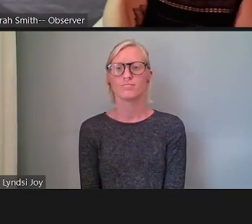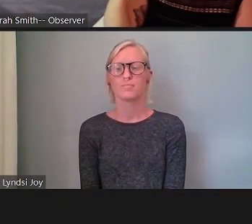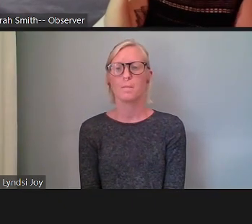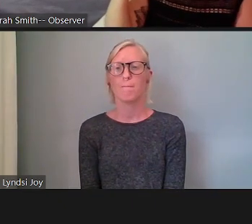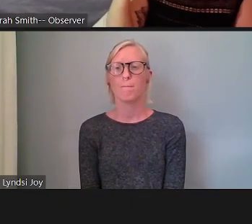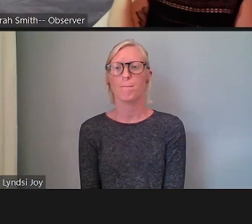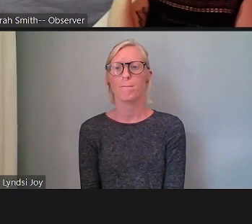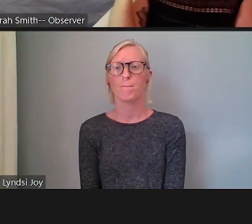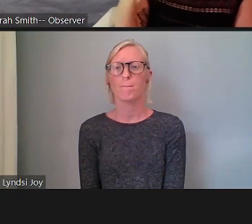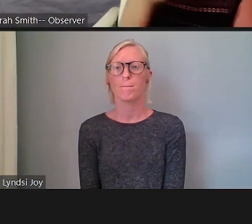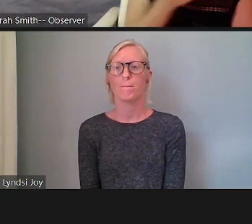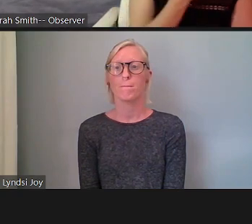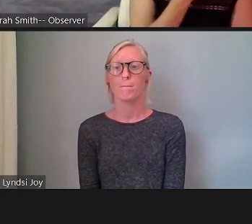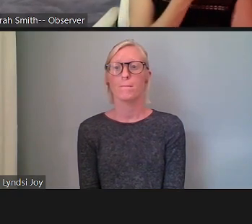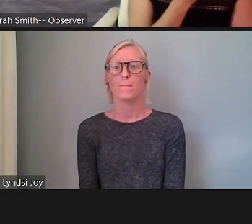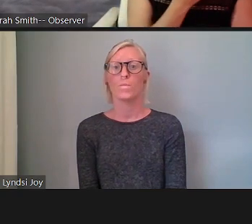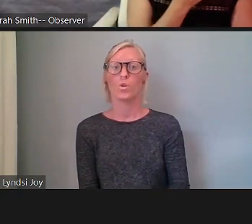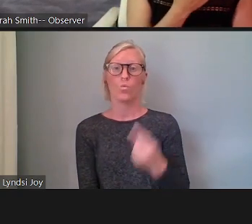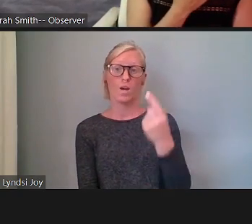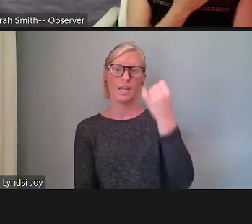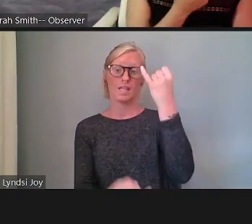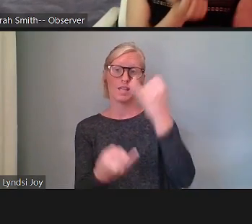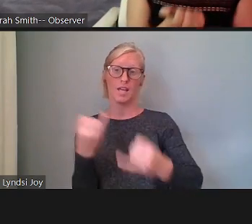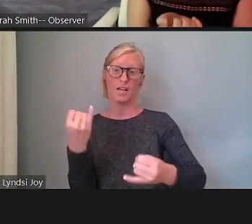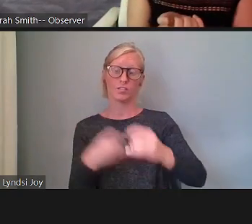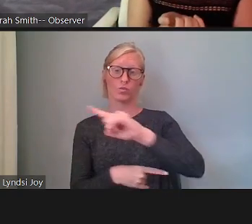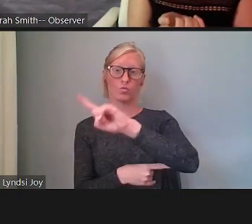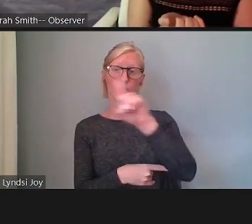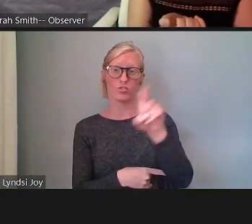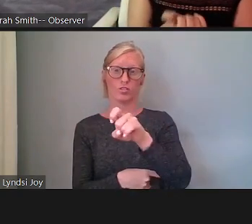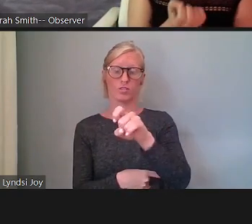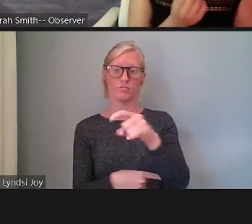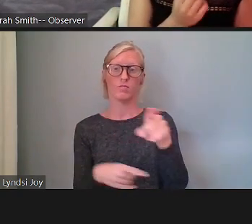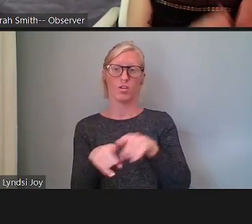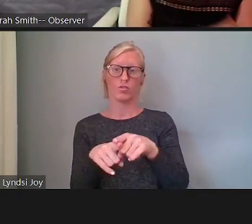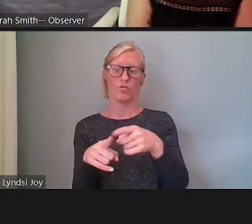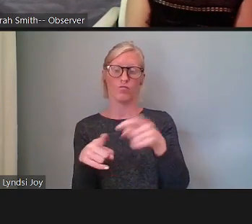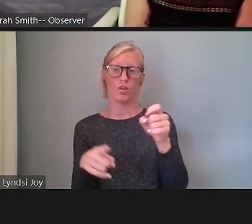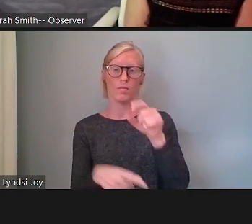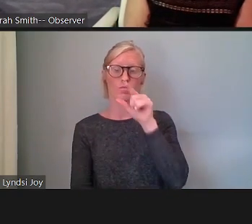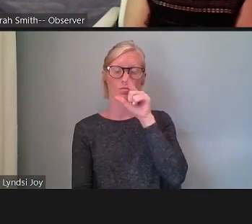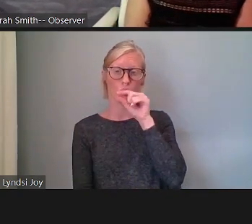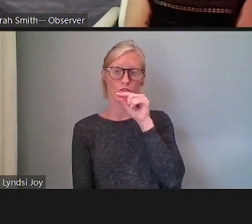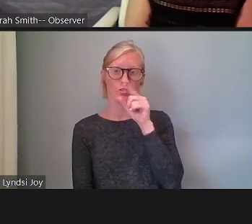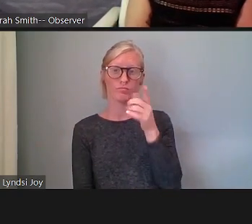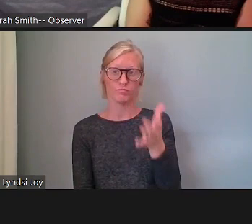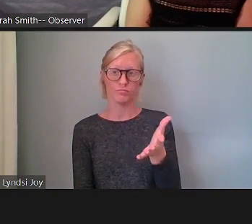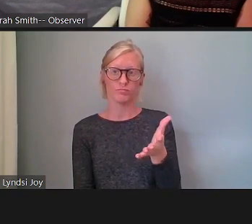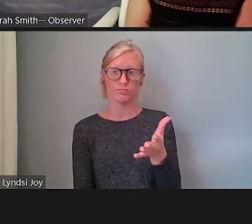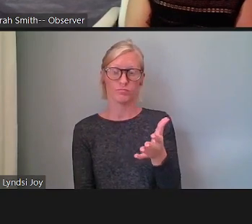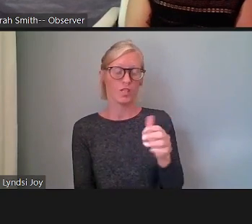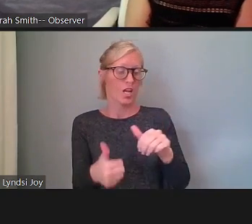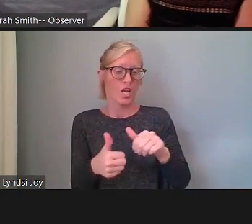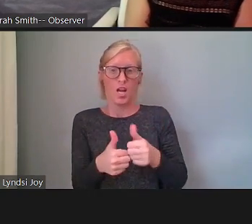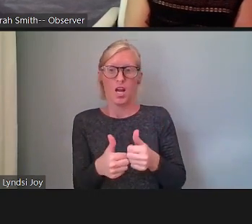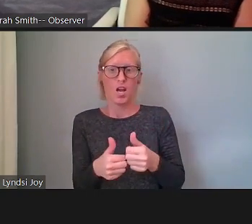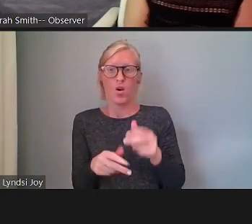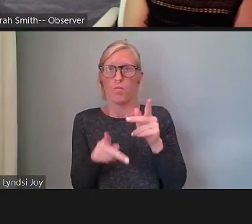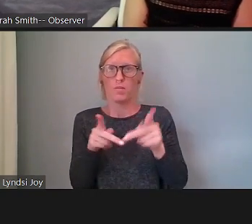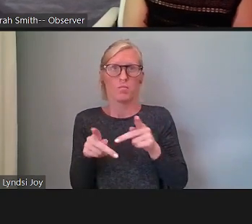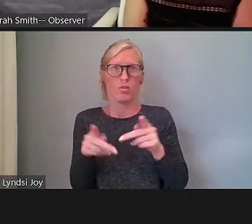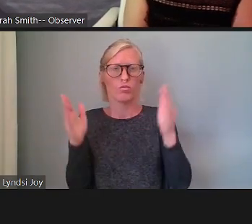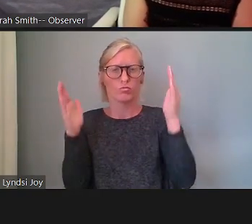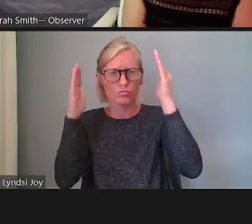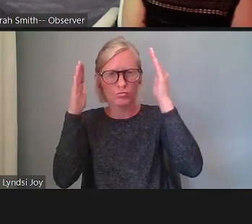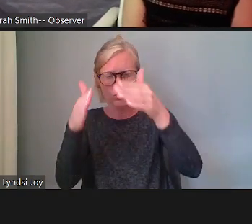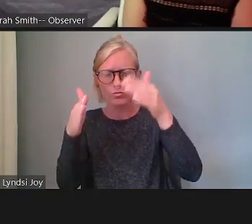So one last question is also from Twitter. So how can people be made aware